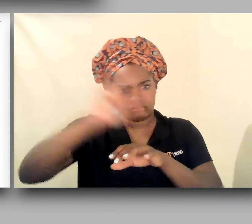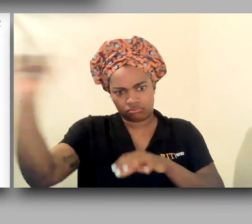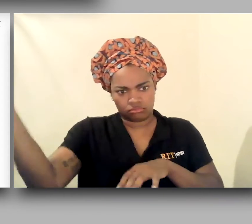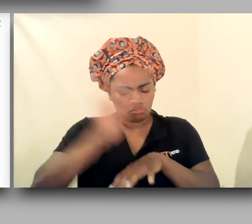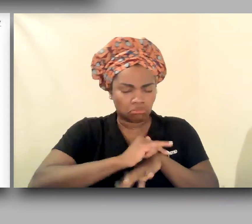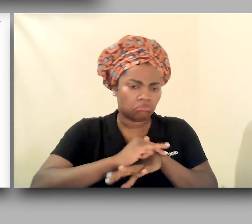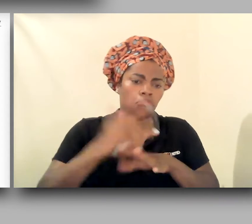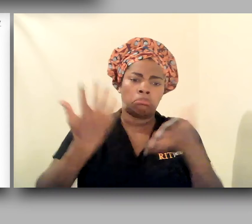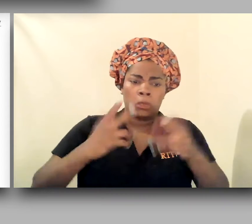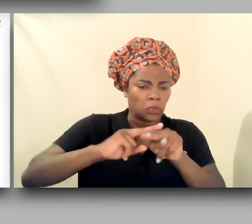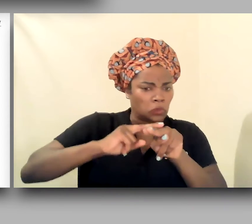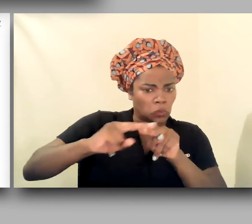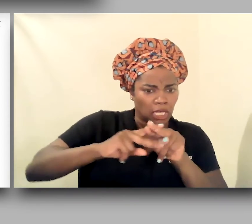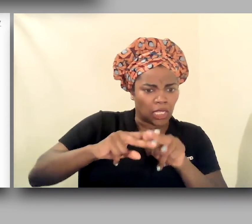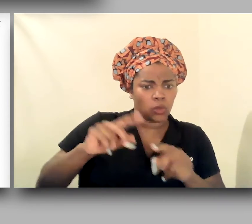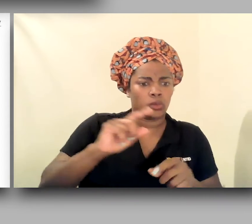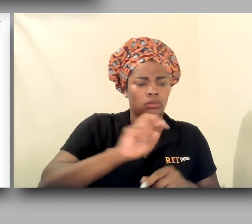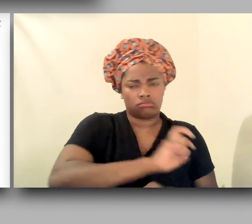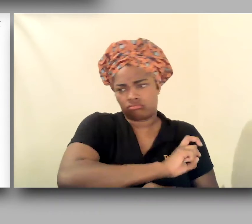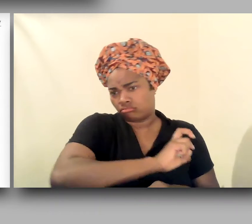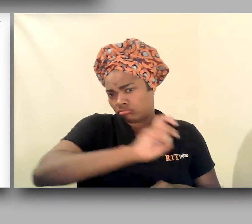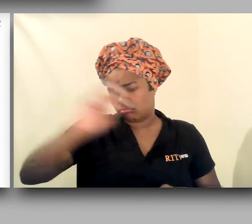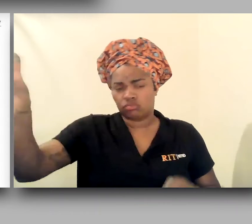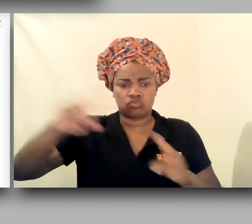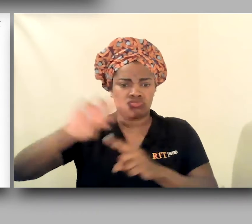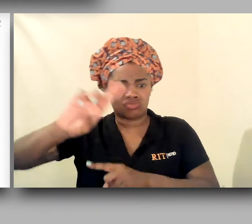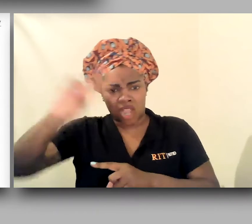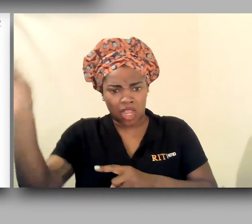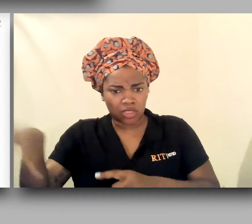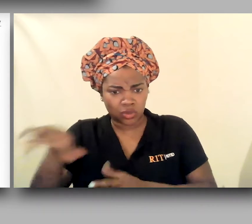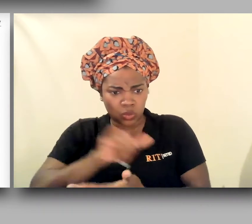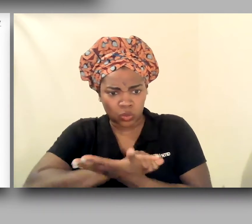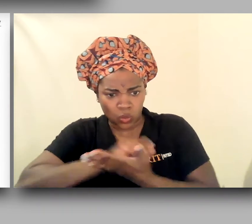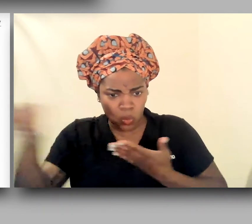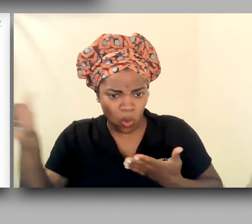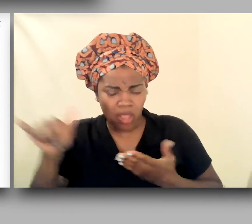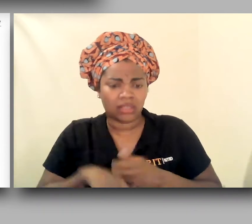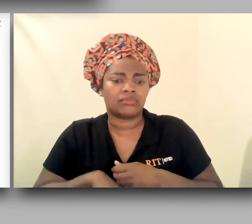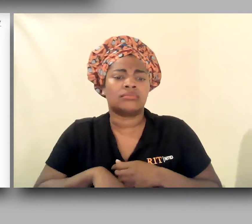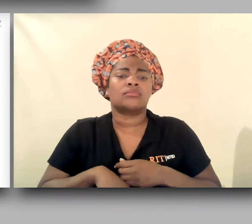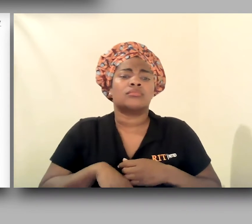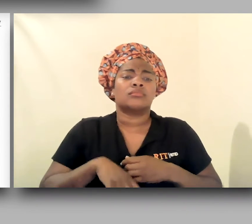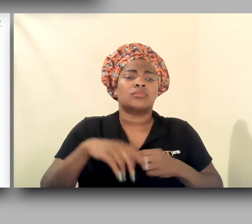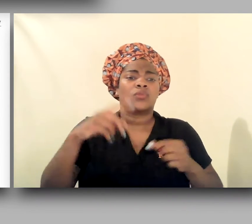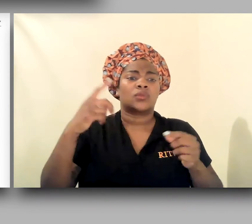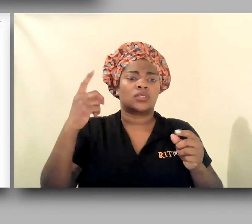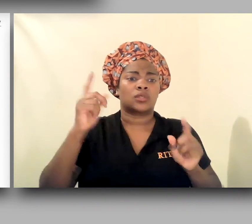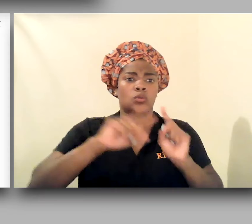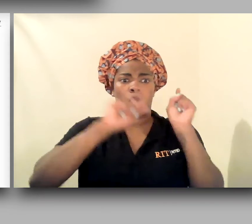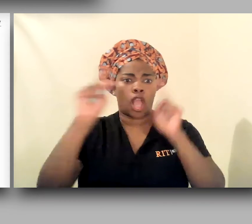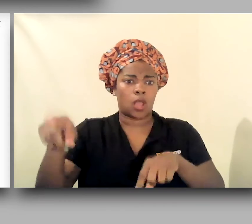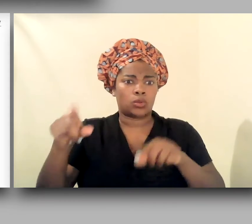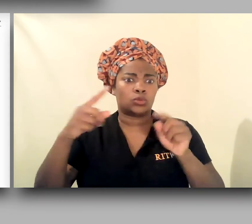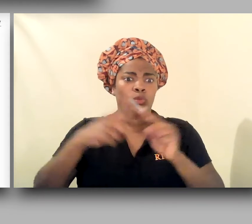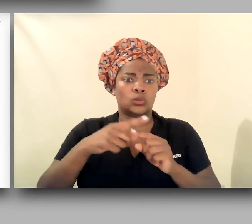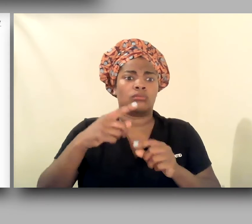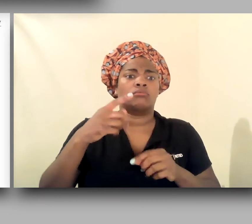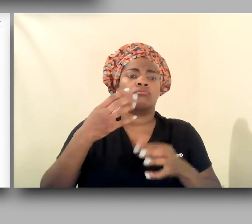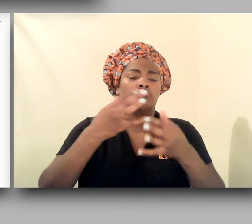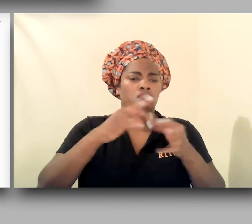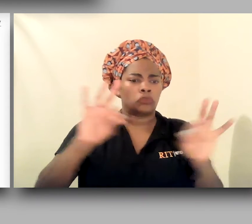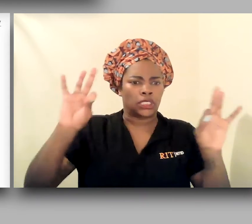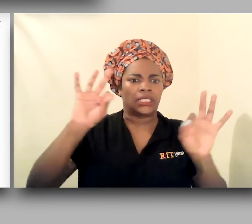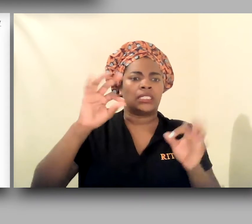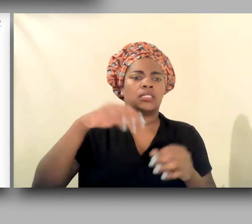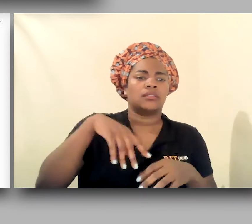you prefer, to come here to New York State, and you will come to NTID to